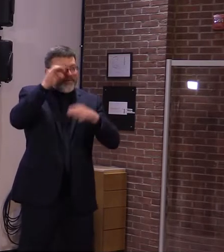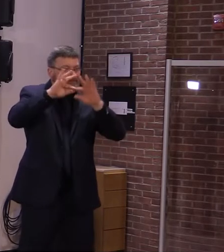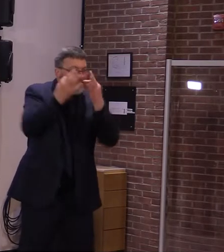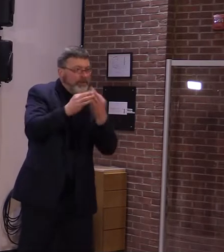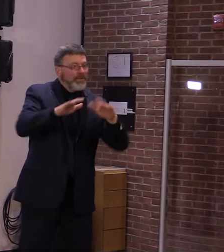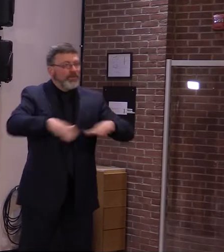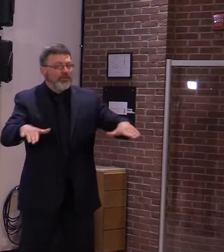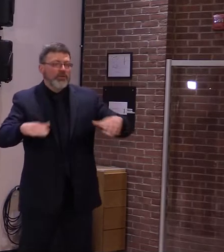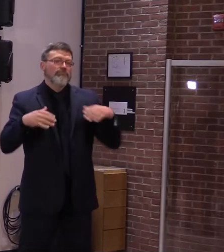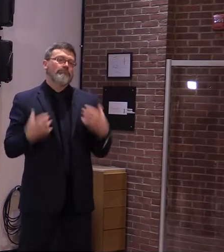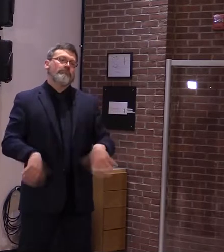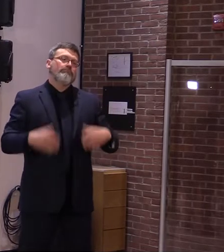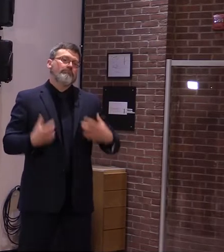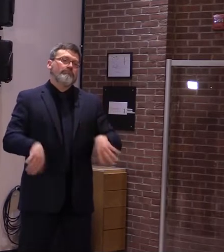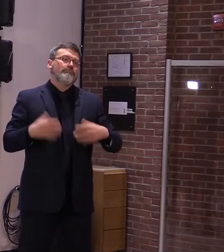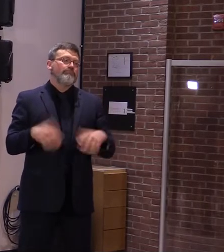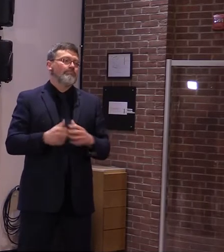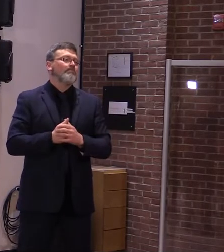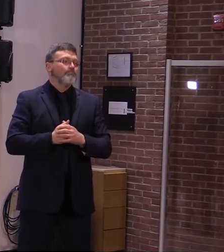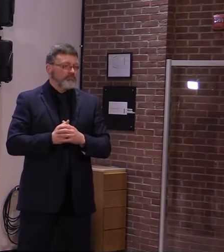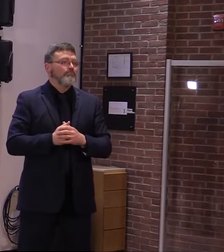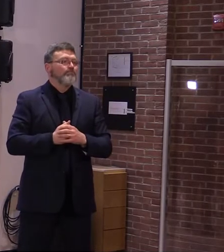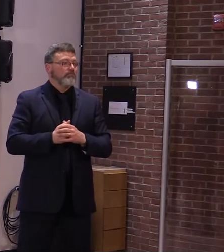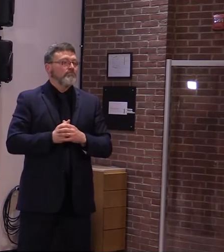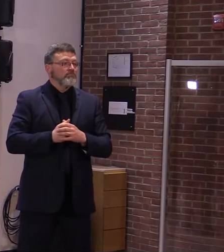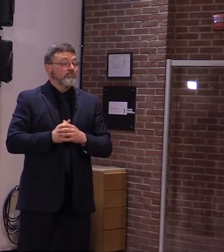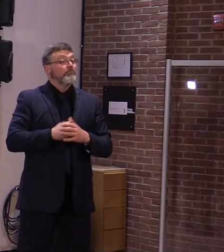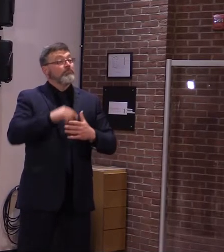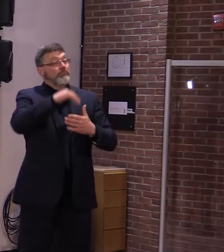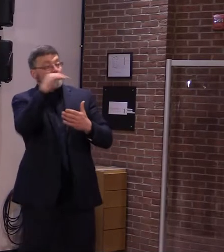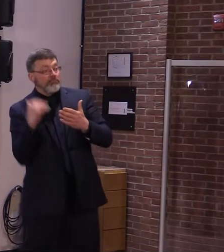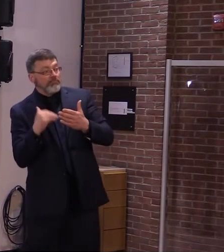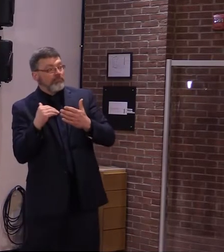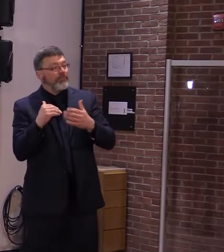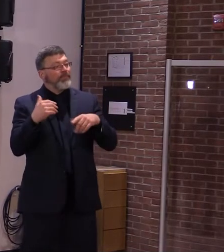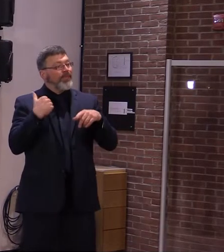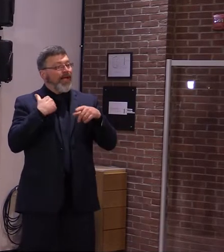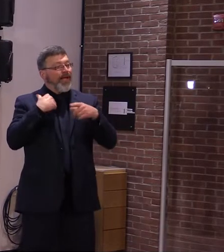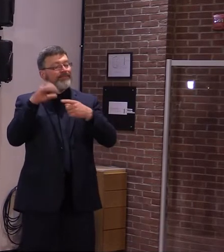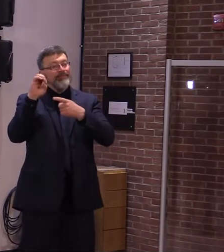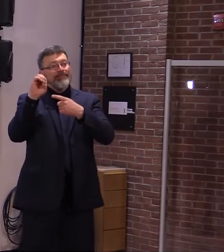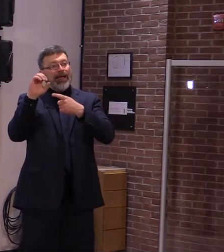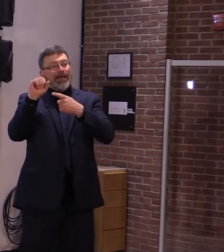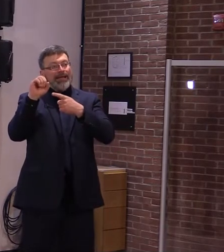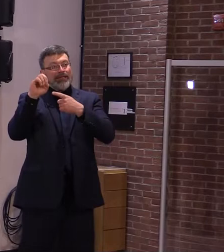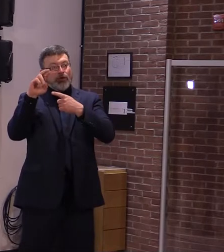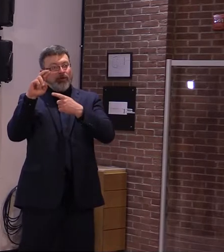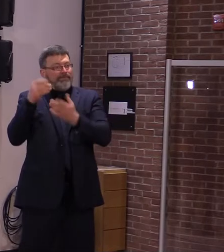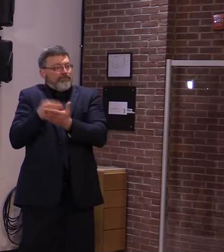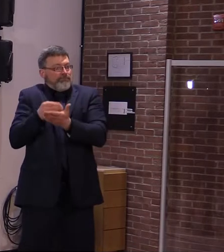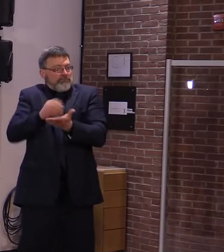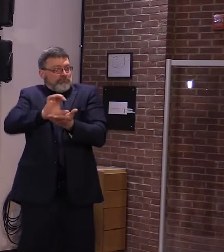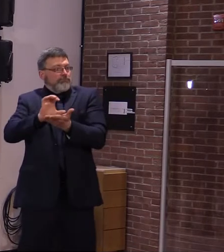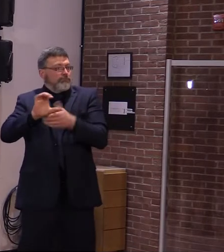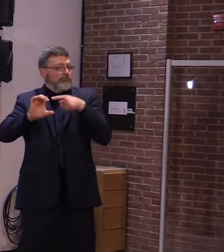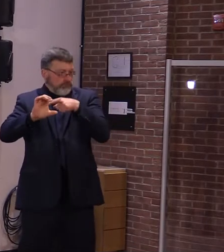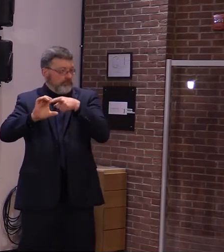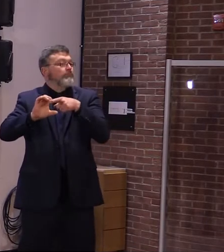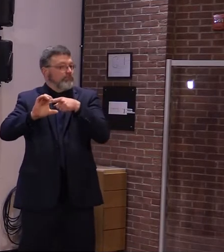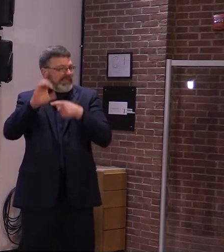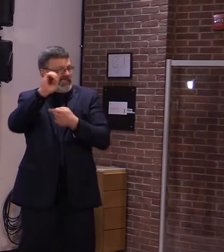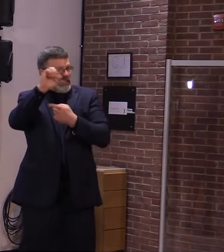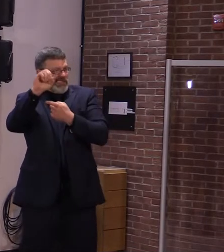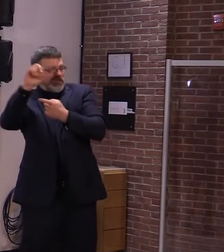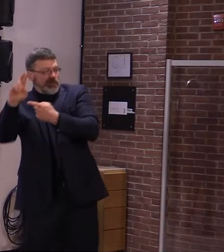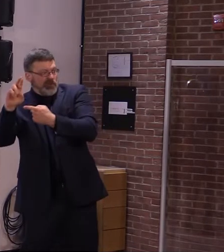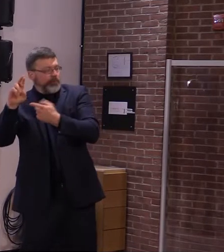on ESSER III funds from the U.S. Department of Education yesterday in the form of an interim final rule that describes how the funds need to be